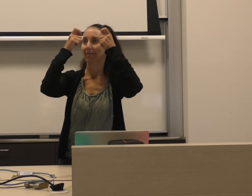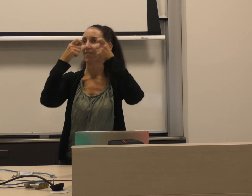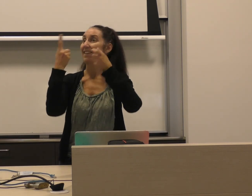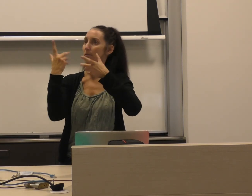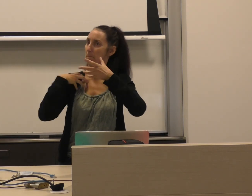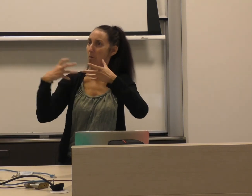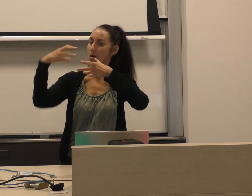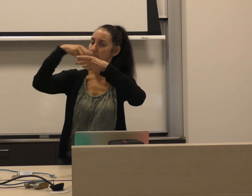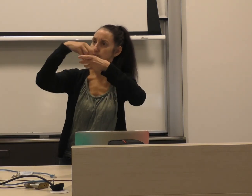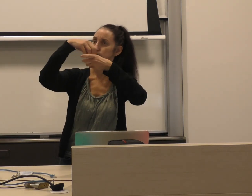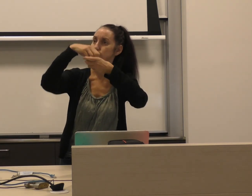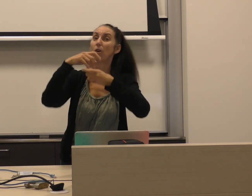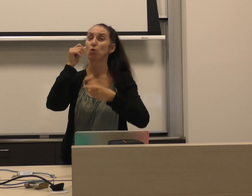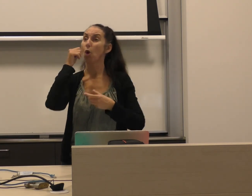signing. So